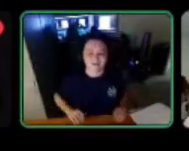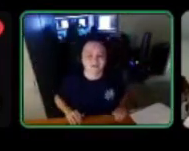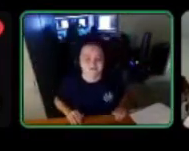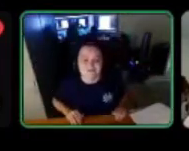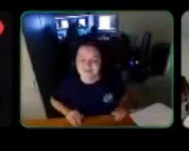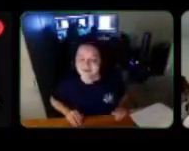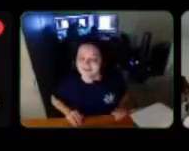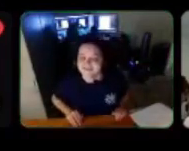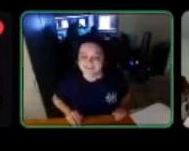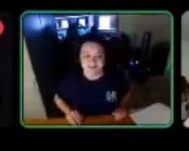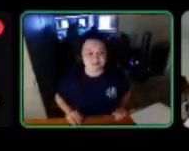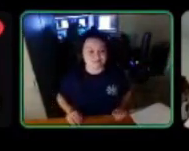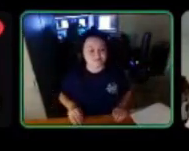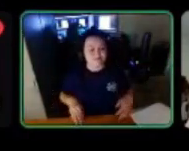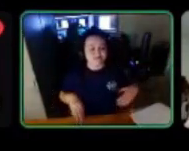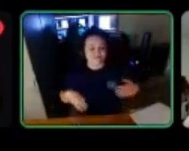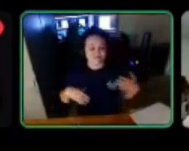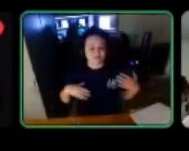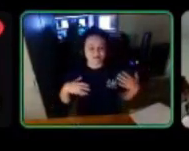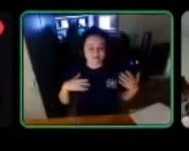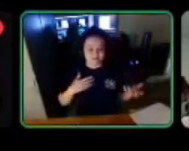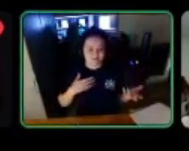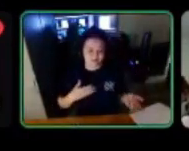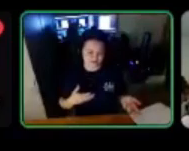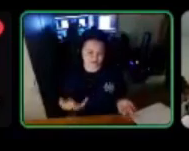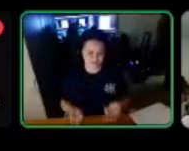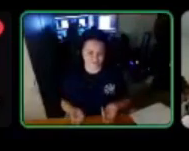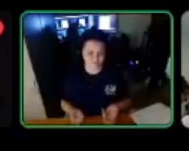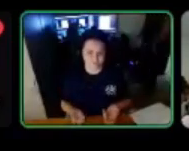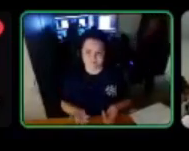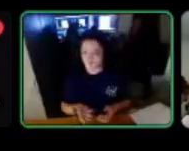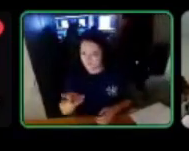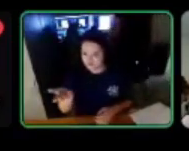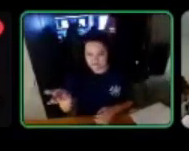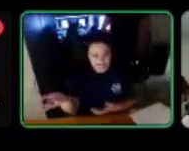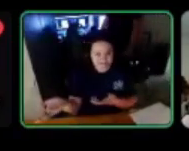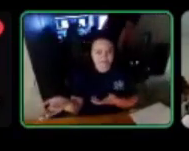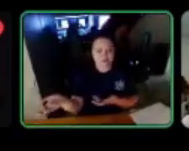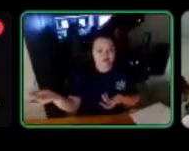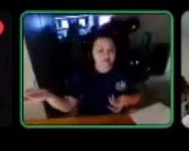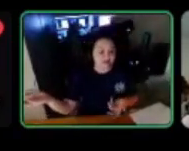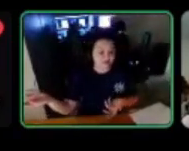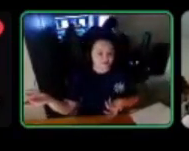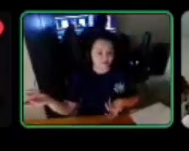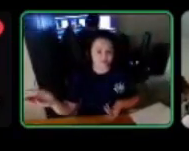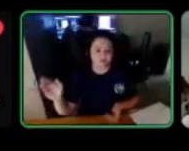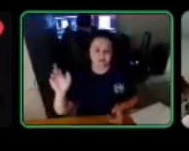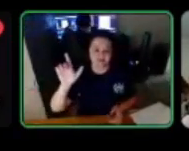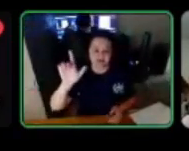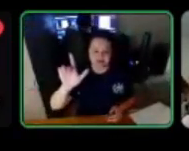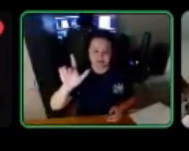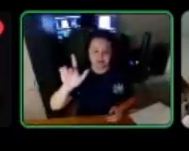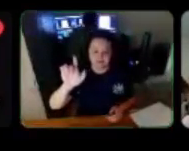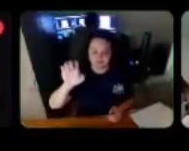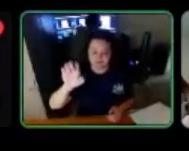um so whenever we have double letters in a word, take the word letter, right? We have L,